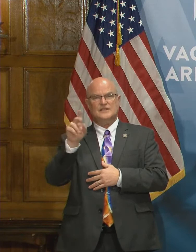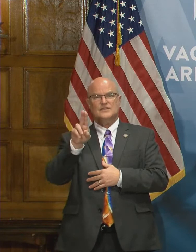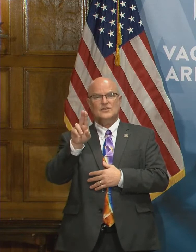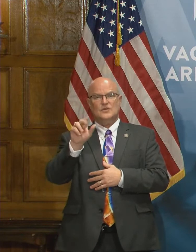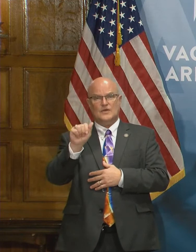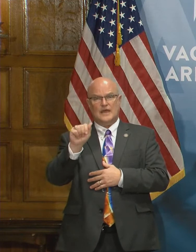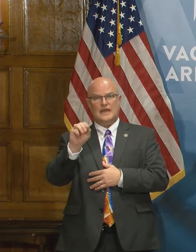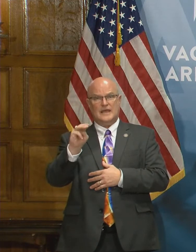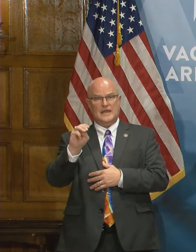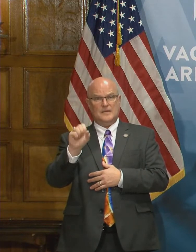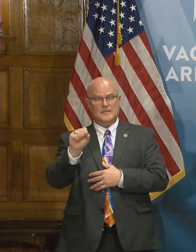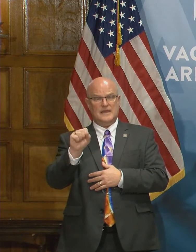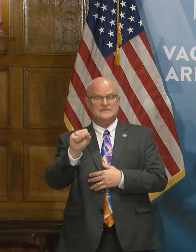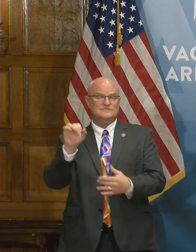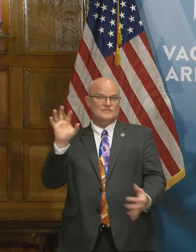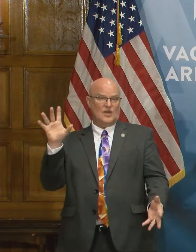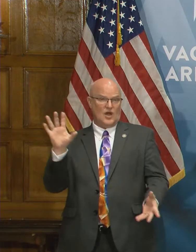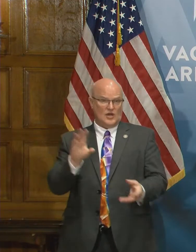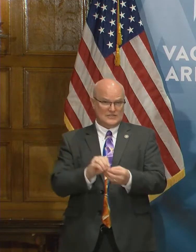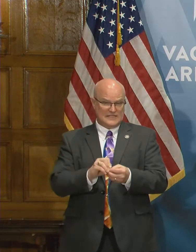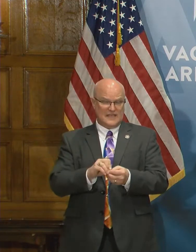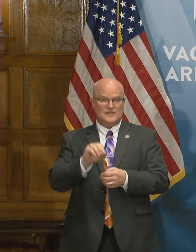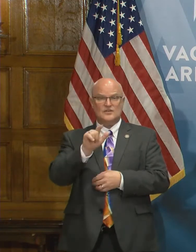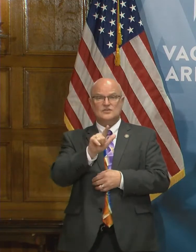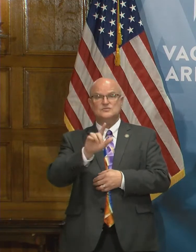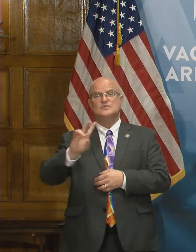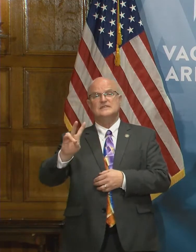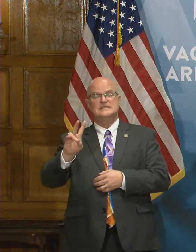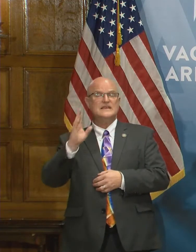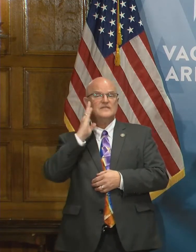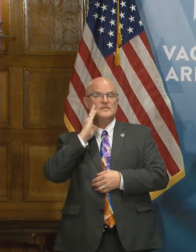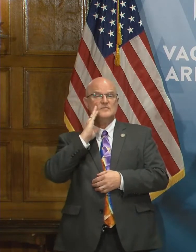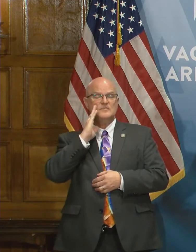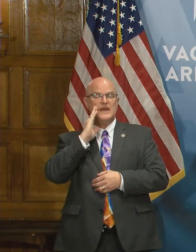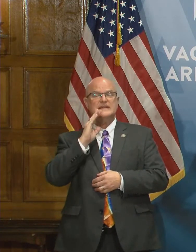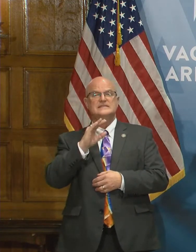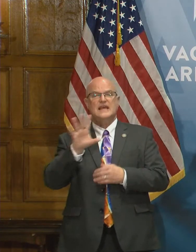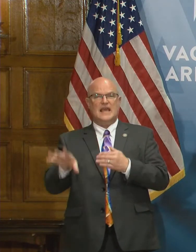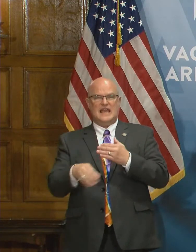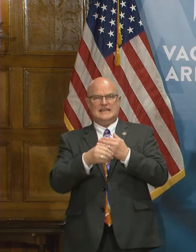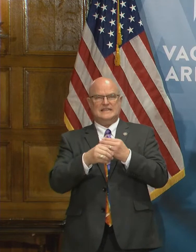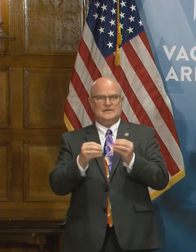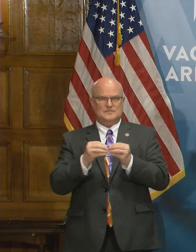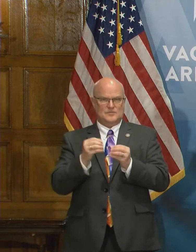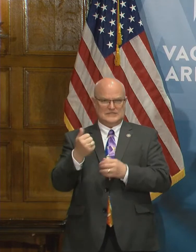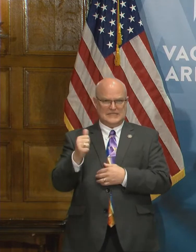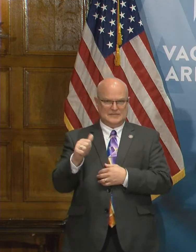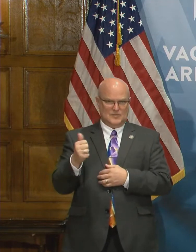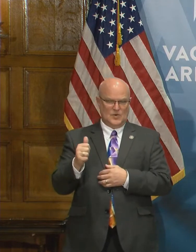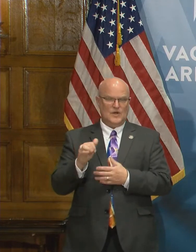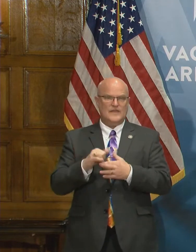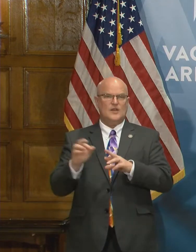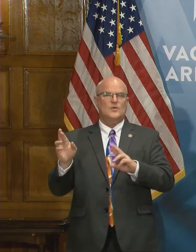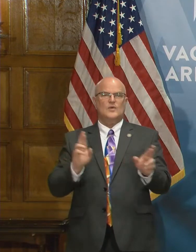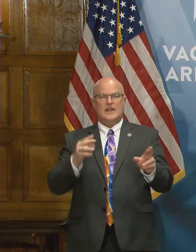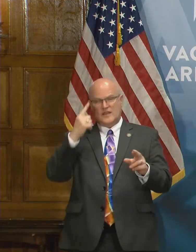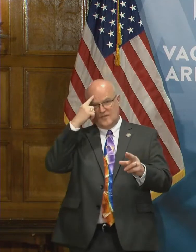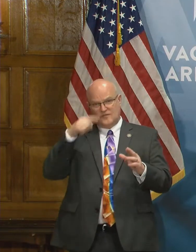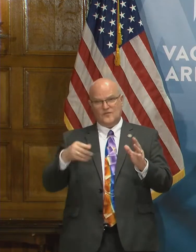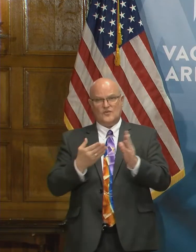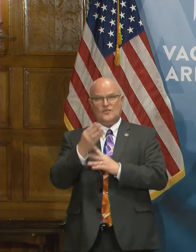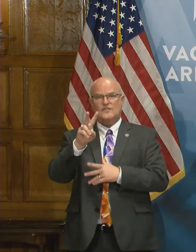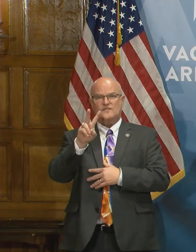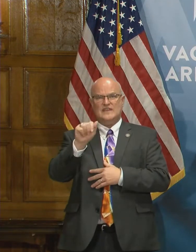UAMS, which are 27 beds that have been paid for the ARPA funding. In addition, we have 10 additional beds that are available through the